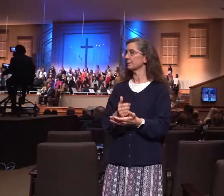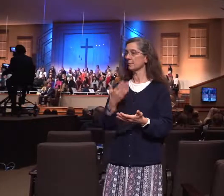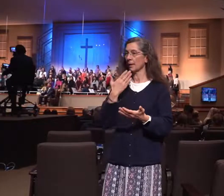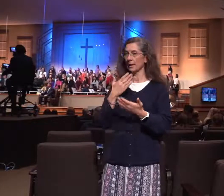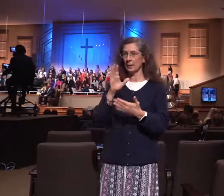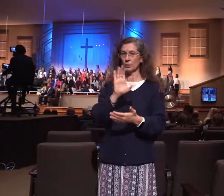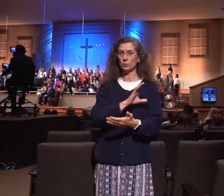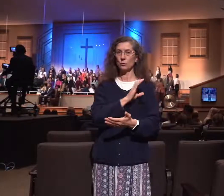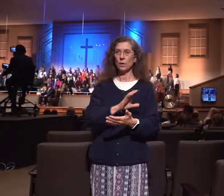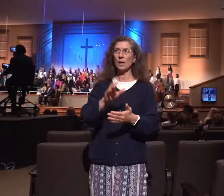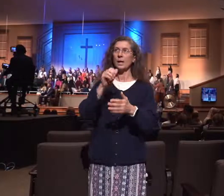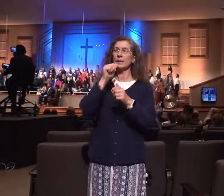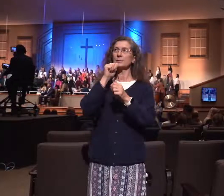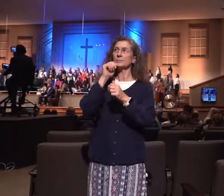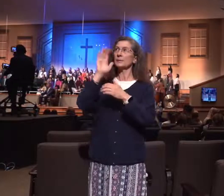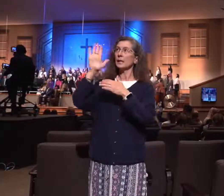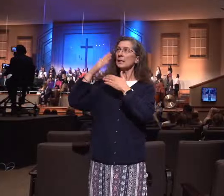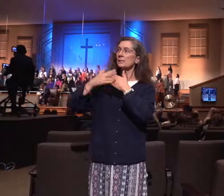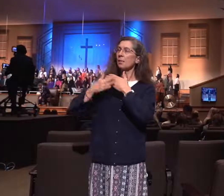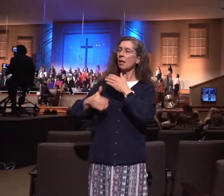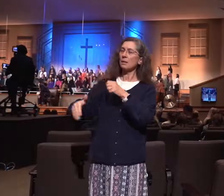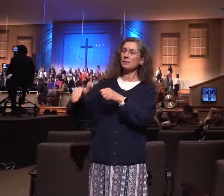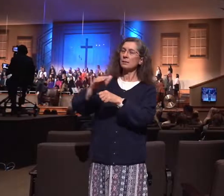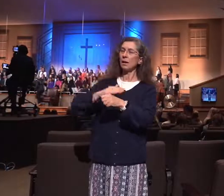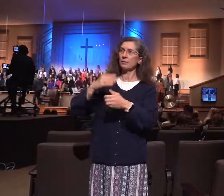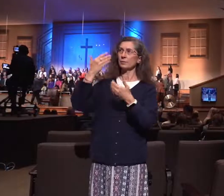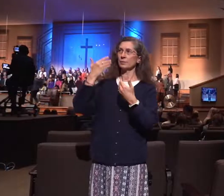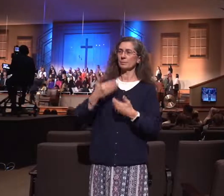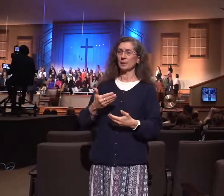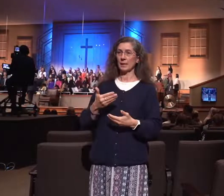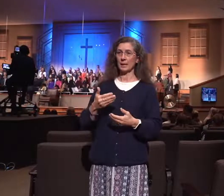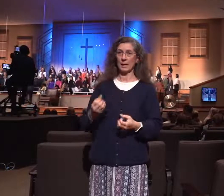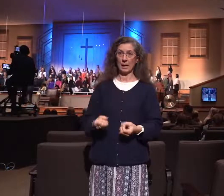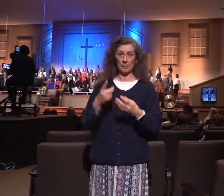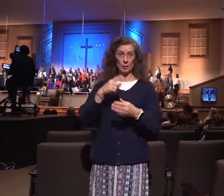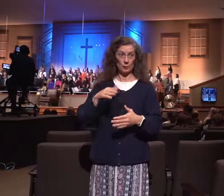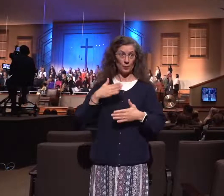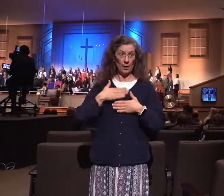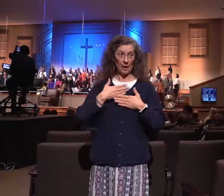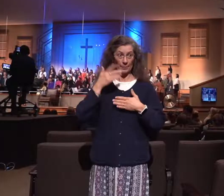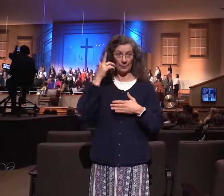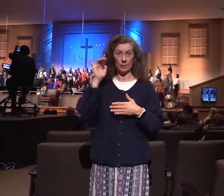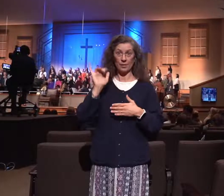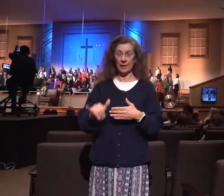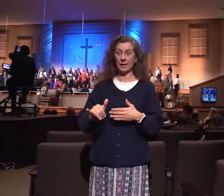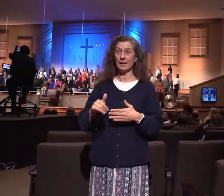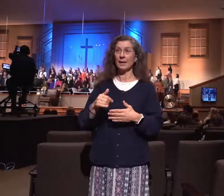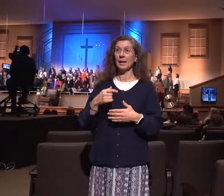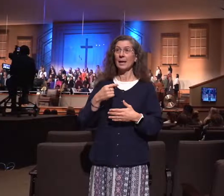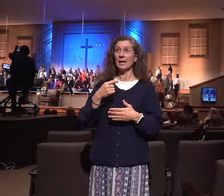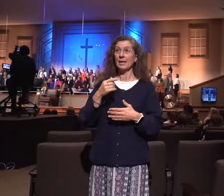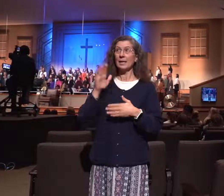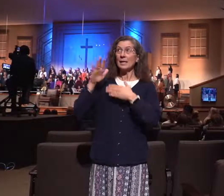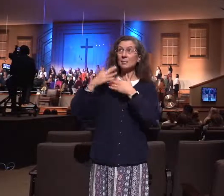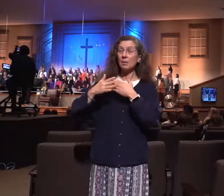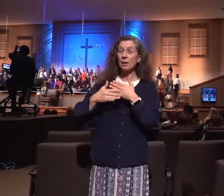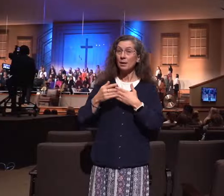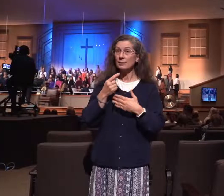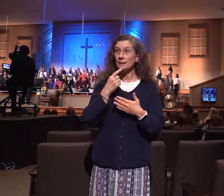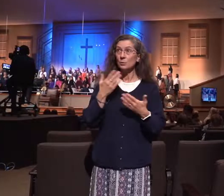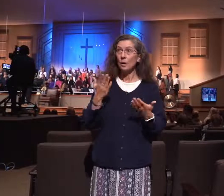Thank you, choir. The blood of Jesus speaks for me. How many of you are glad for that tonight? And I'll tell you what it says. The blood of Jesus